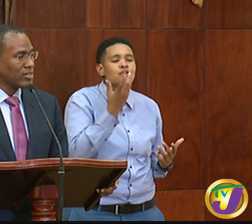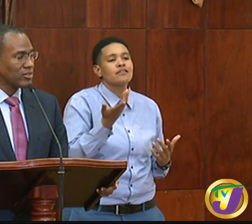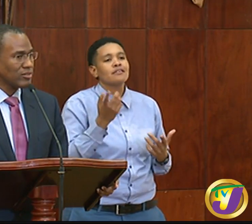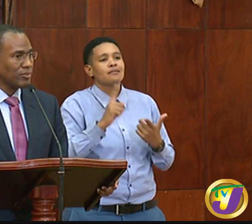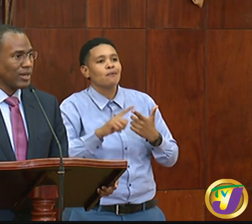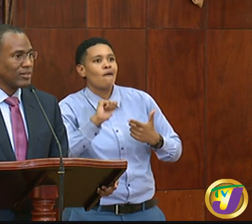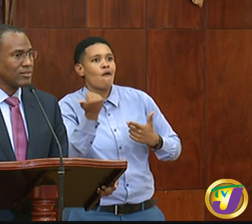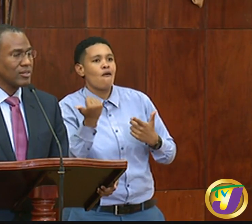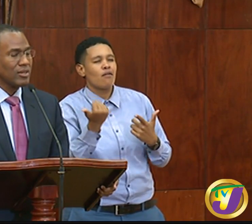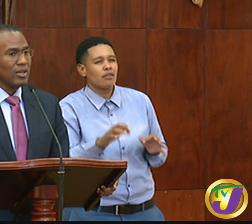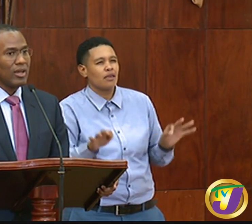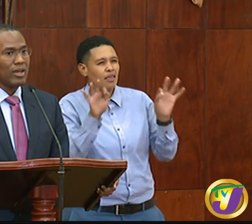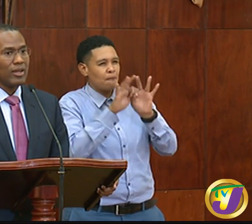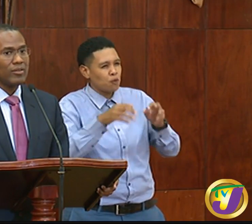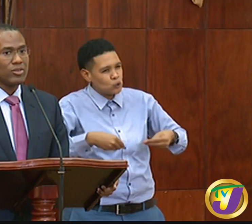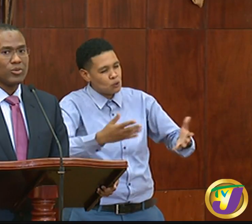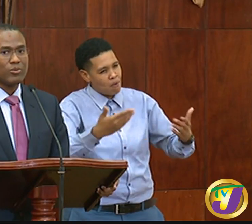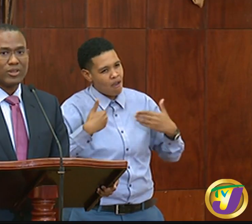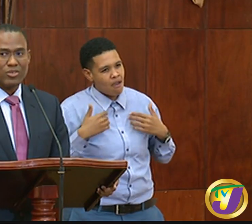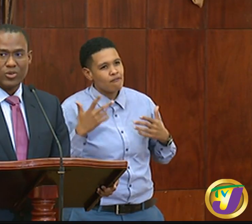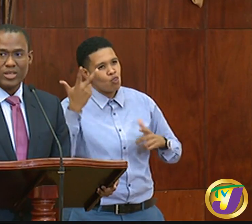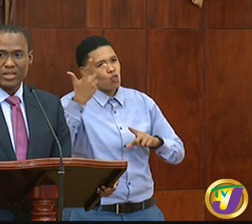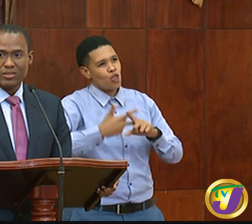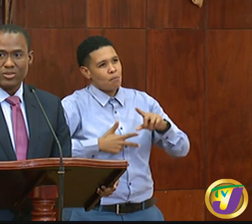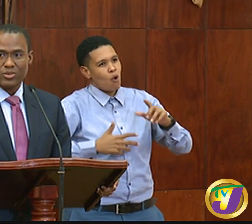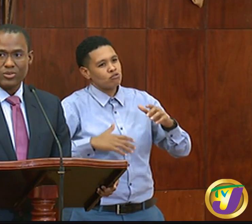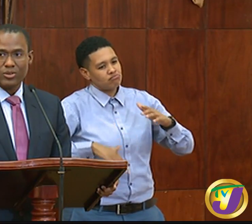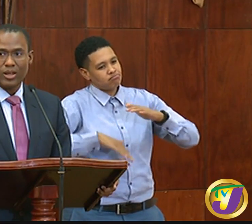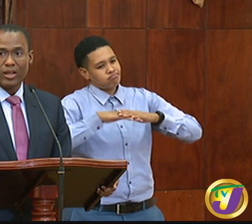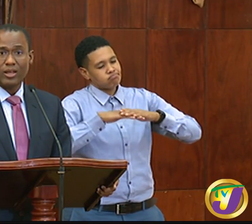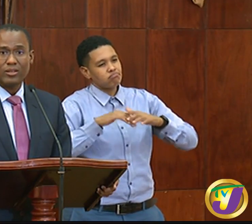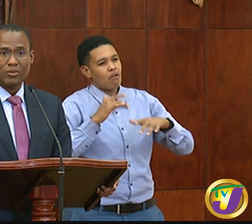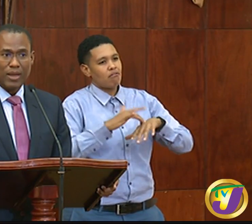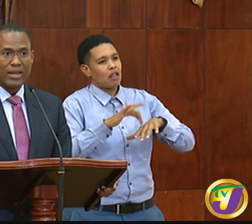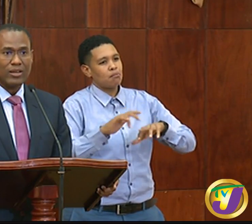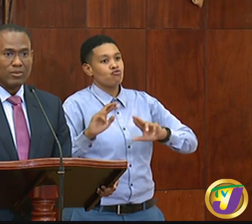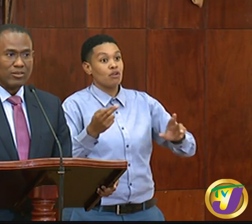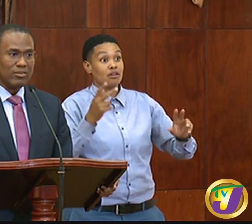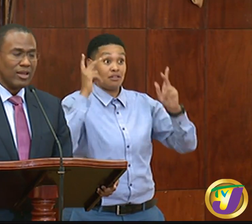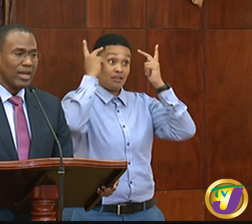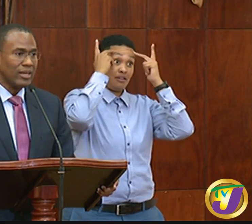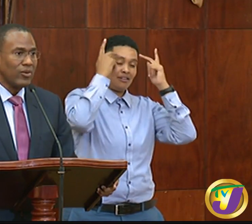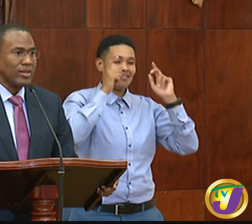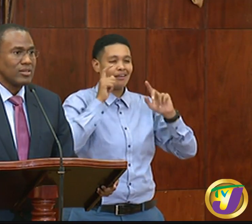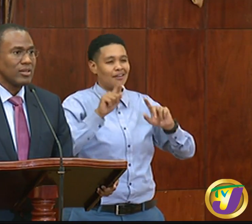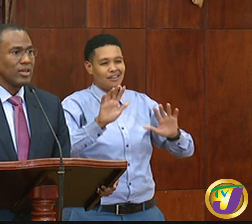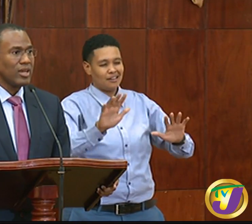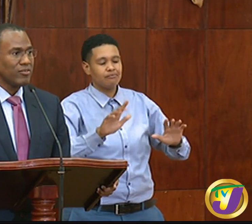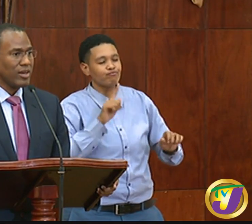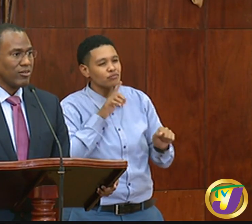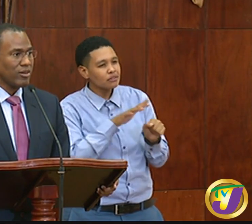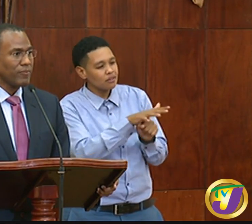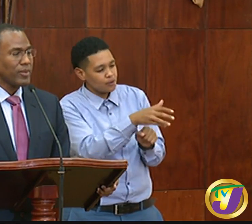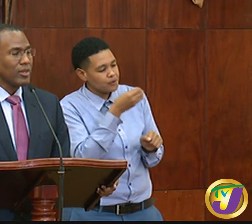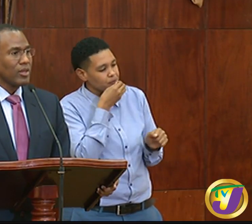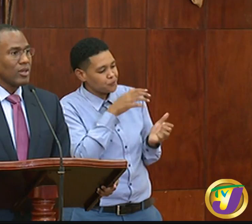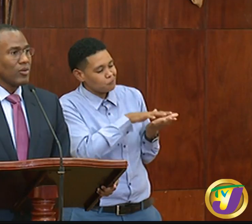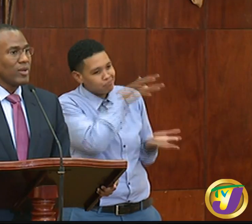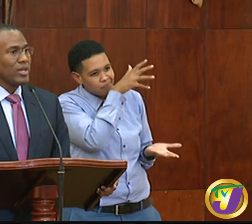other essential supplies. So there's no need to panic. There's adequate